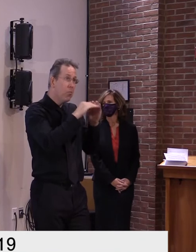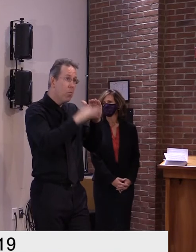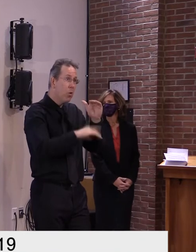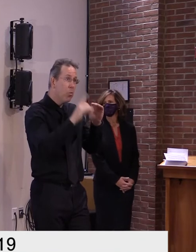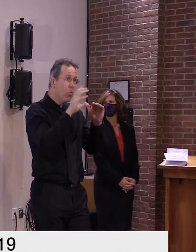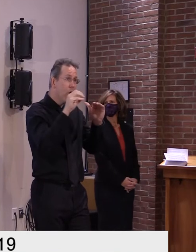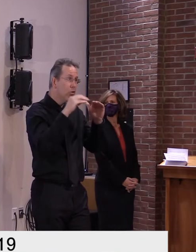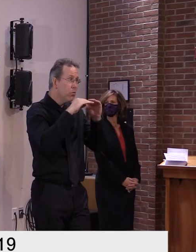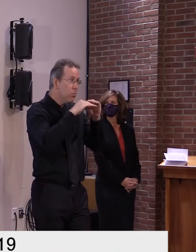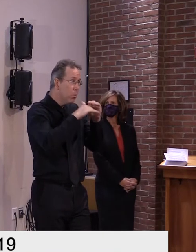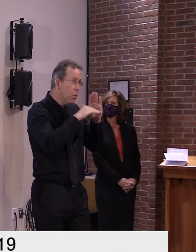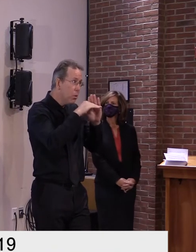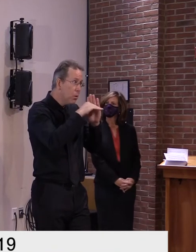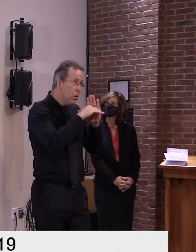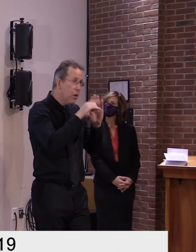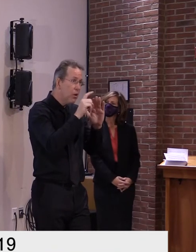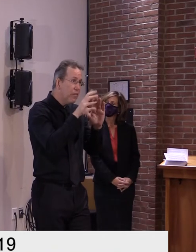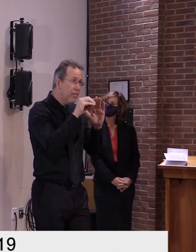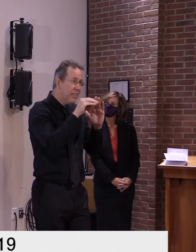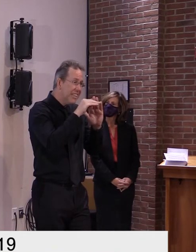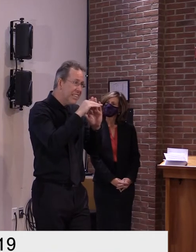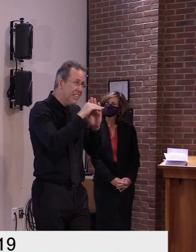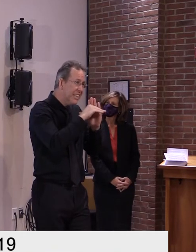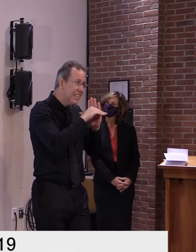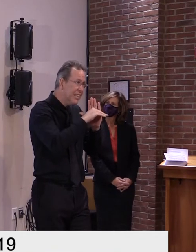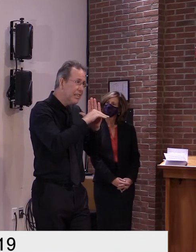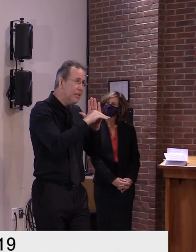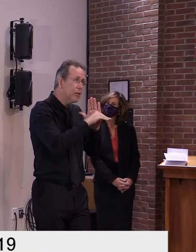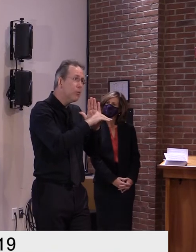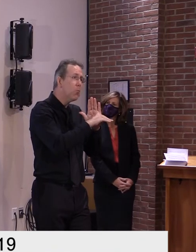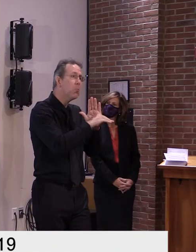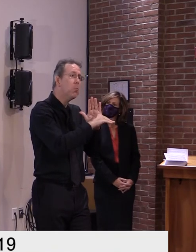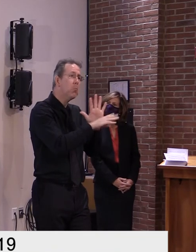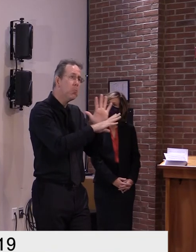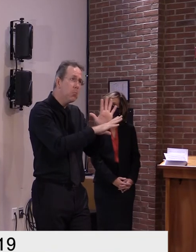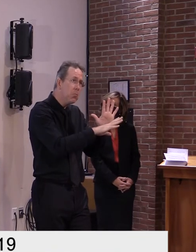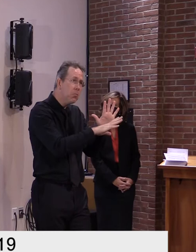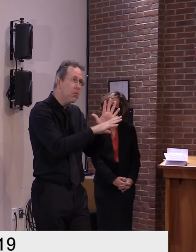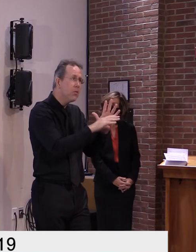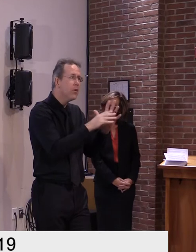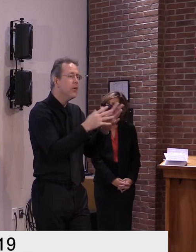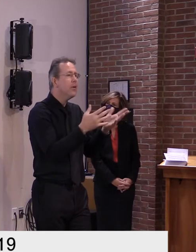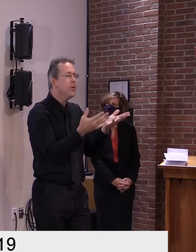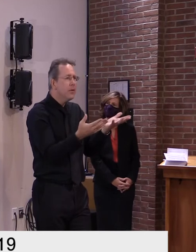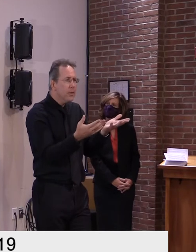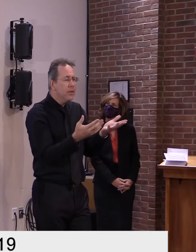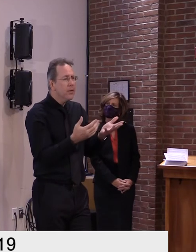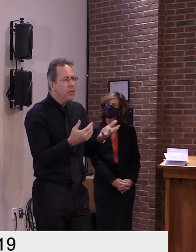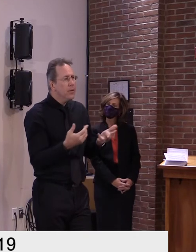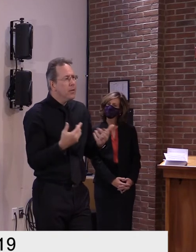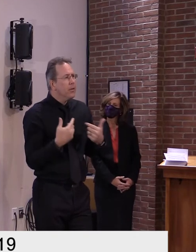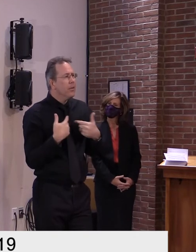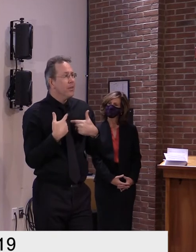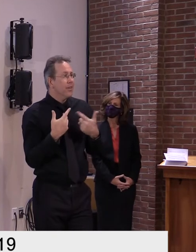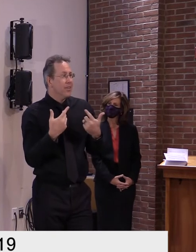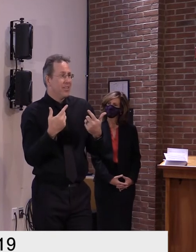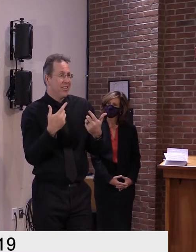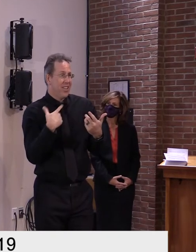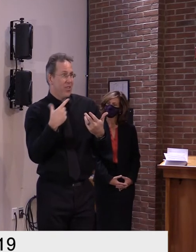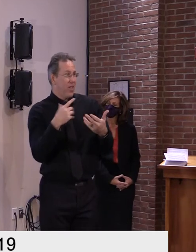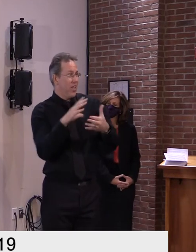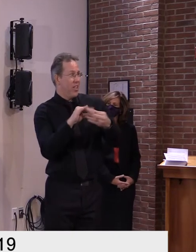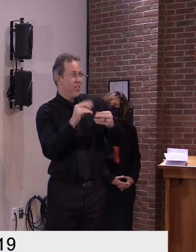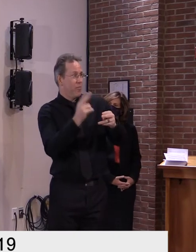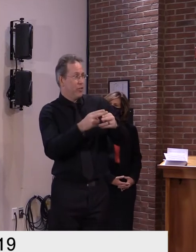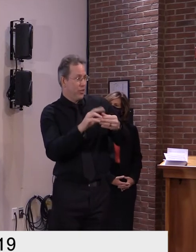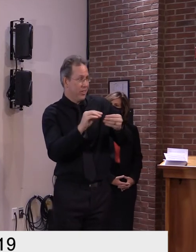150, and then start to drop. And as I said in my opening remarks, I was encouraged to see we're down to 60 one